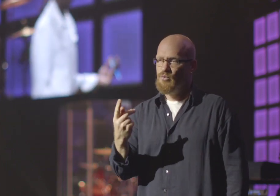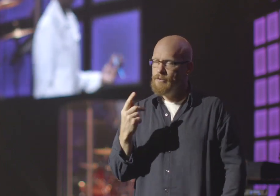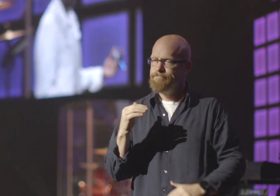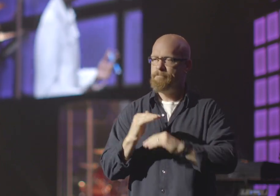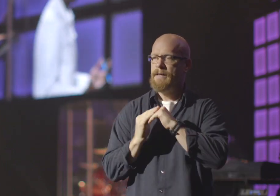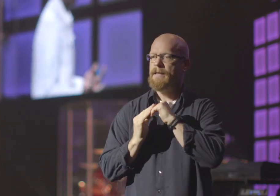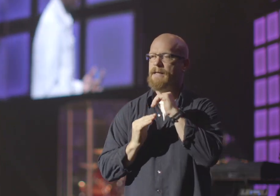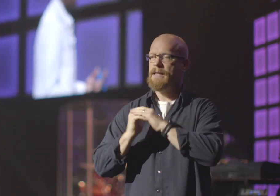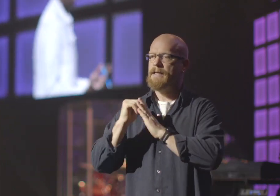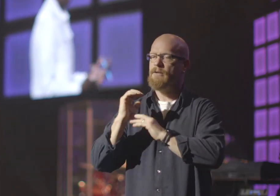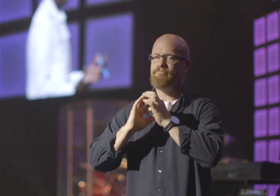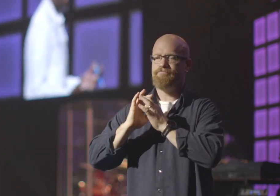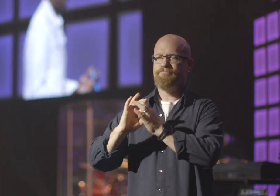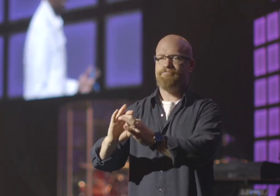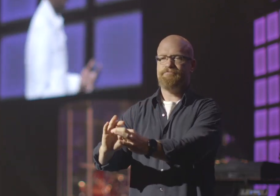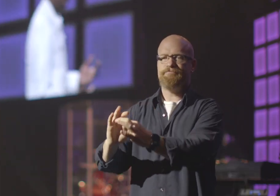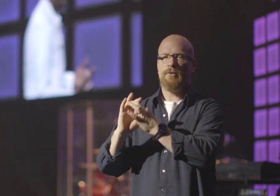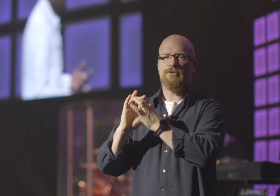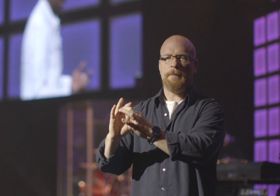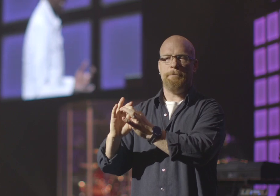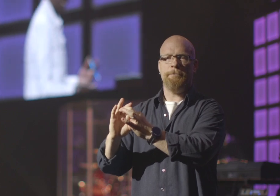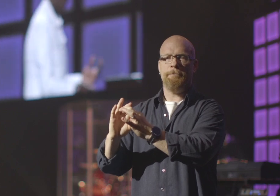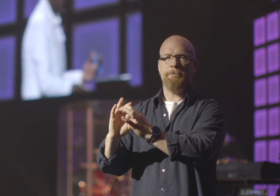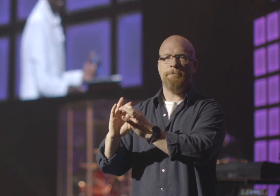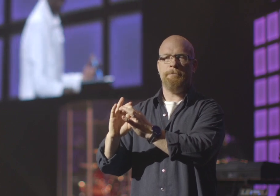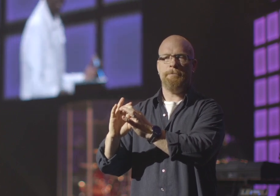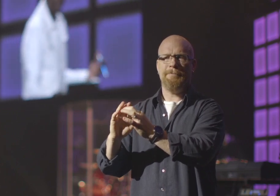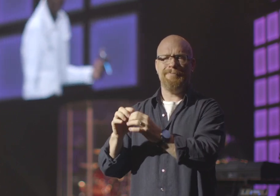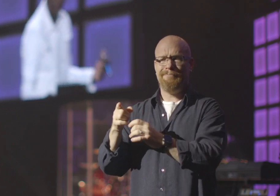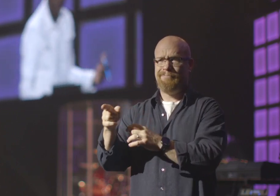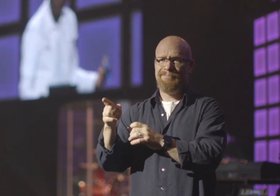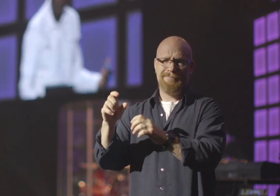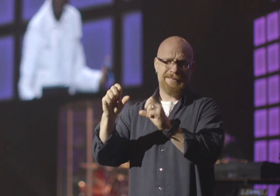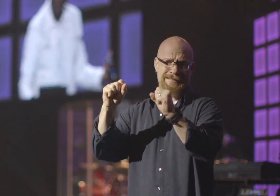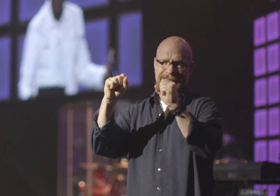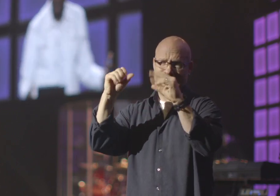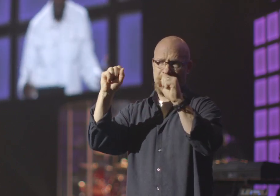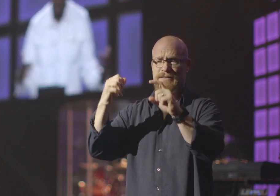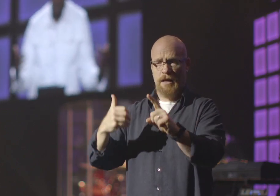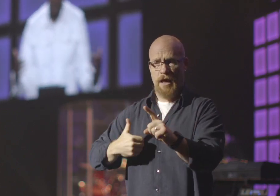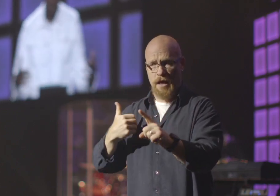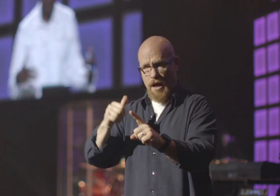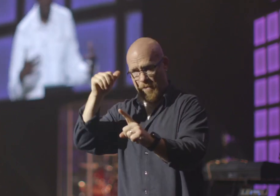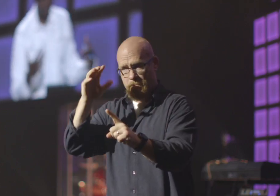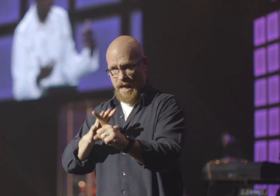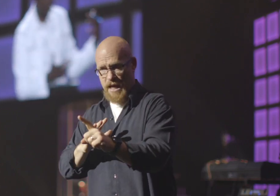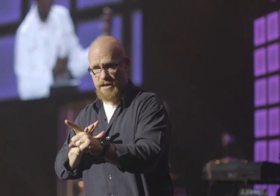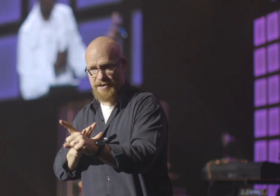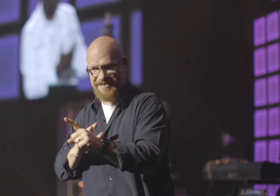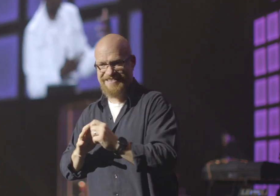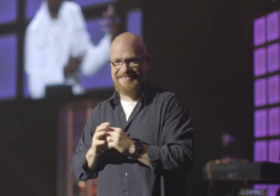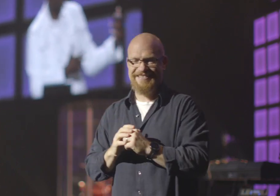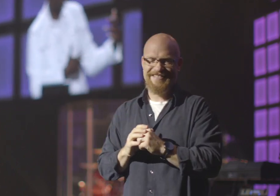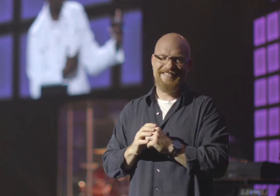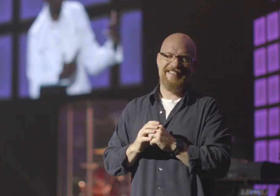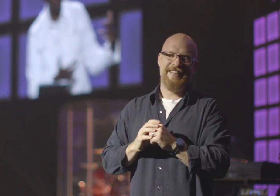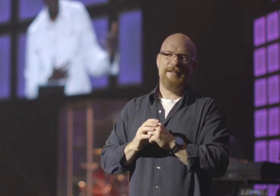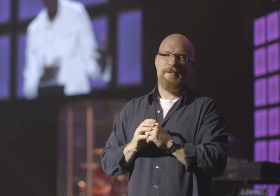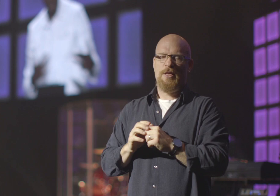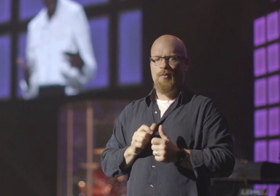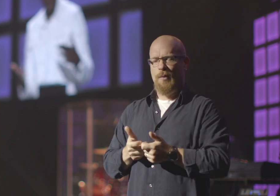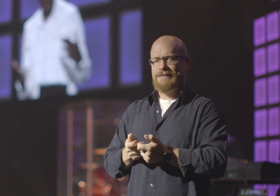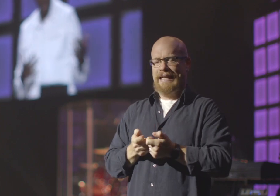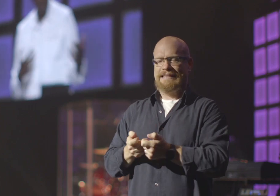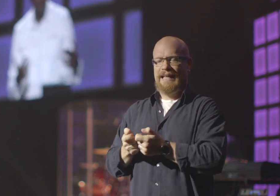relationship. And he's an amazing young man. We kind of text